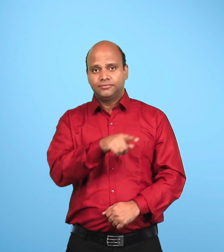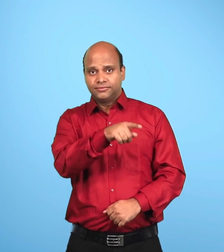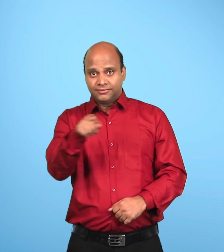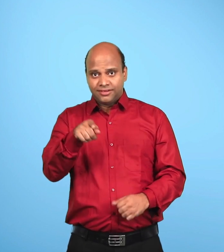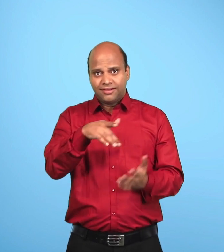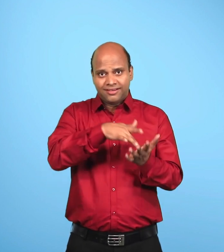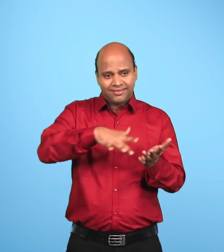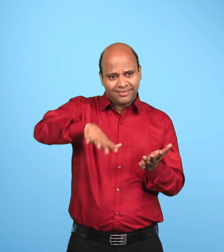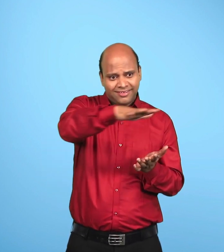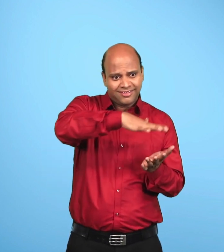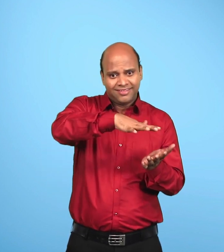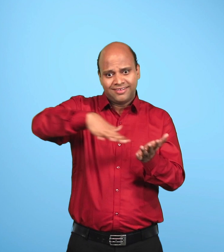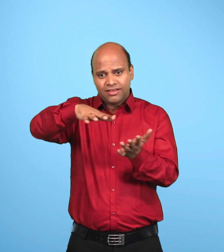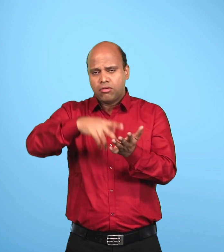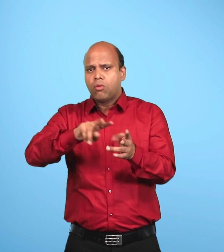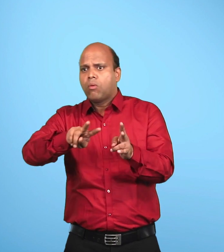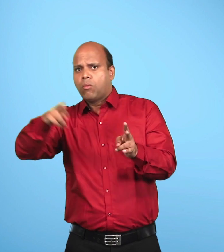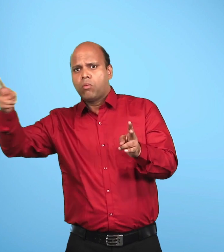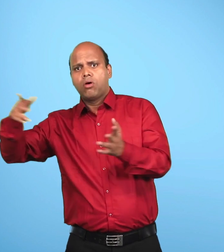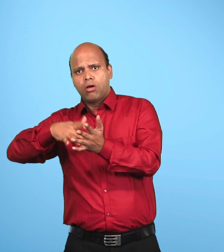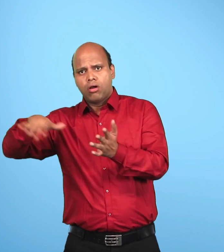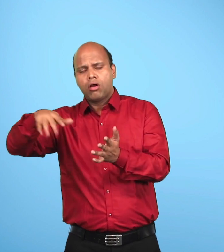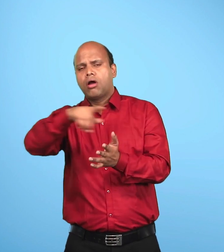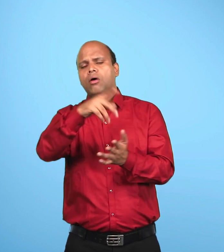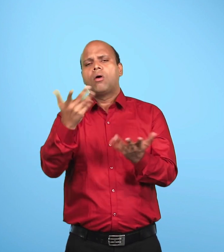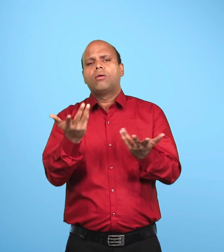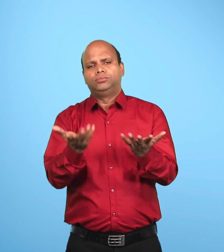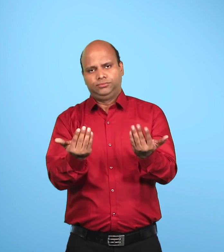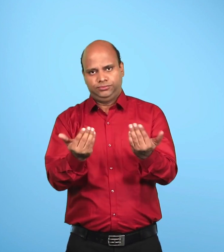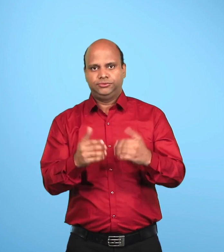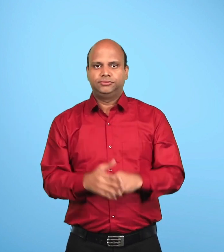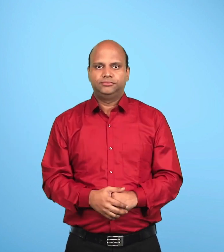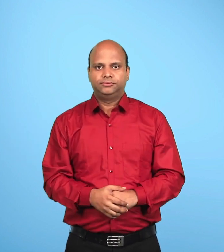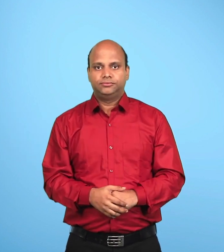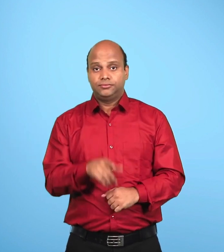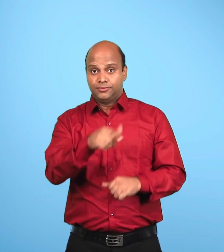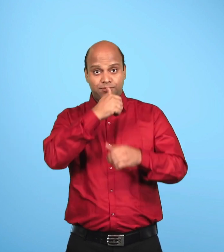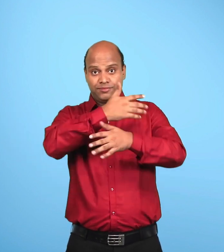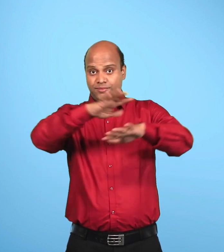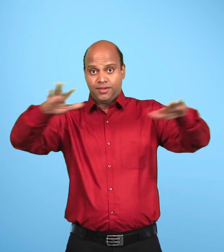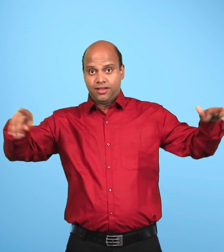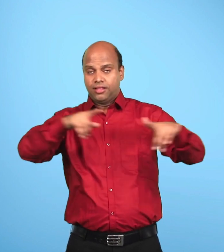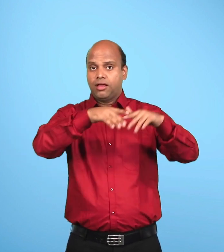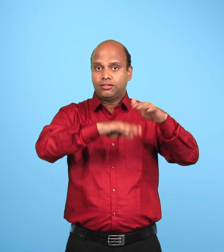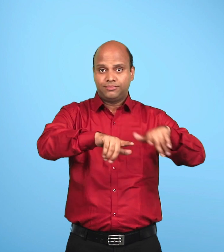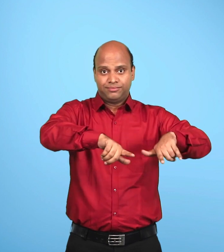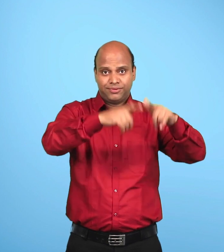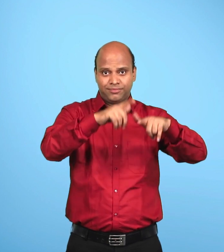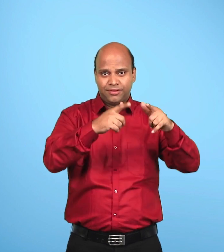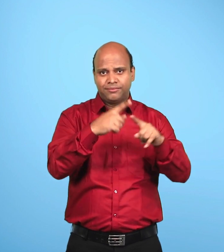What are the surroundings like in these 2 regions? In the sea, plants and animals are